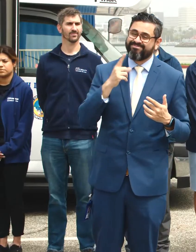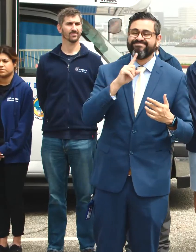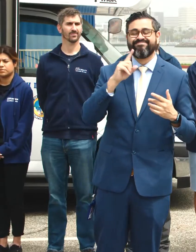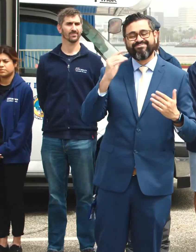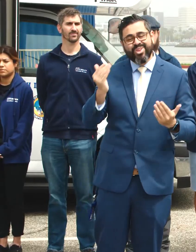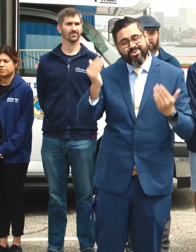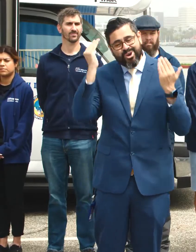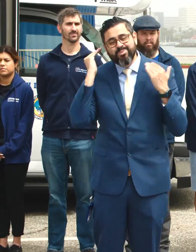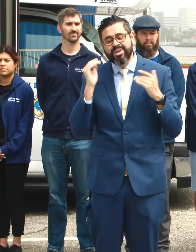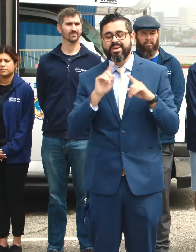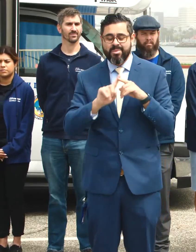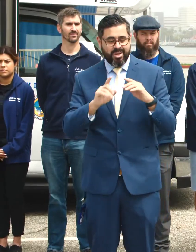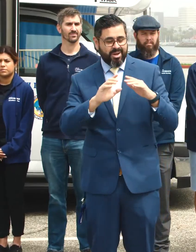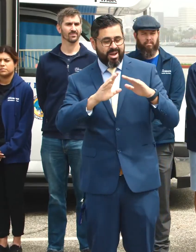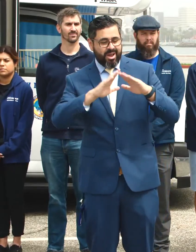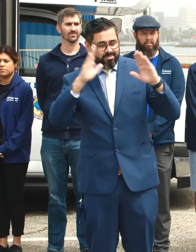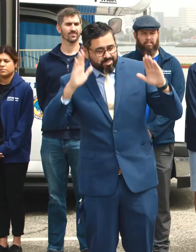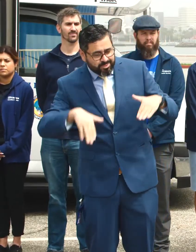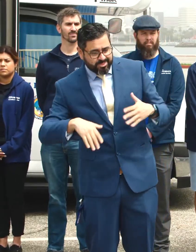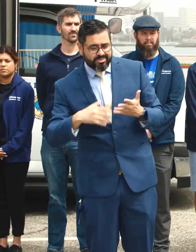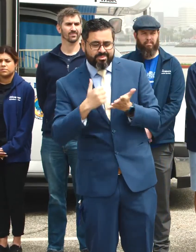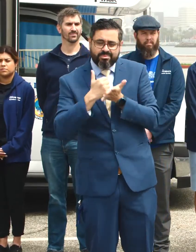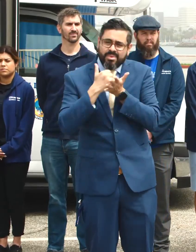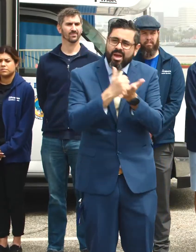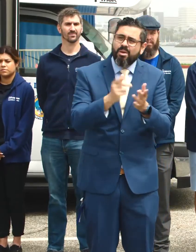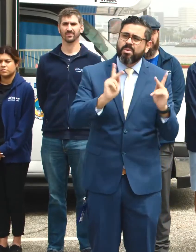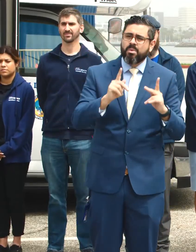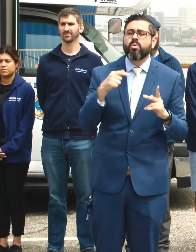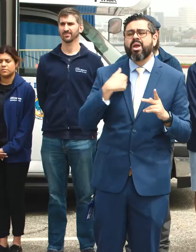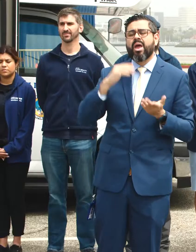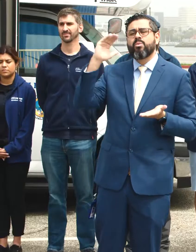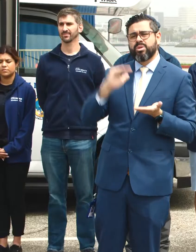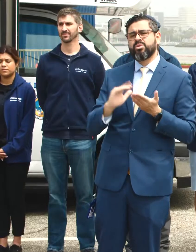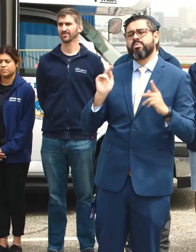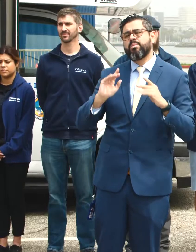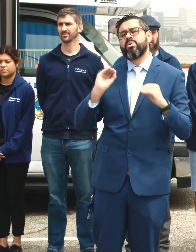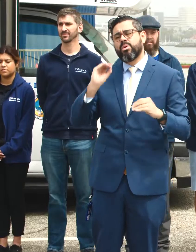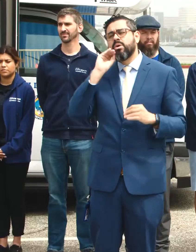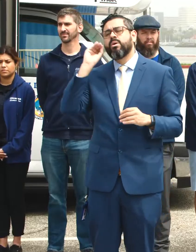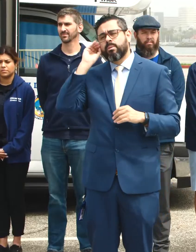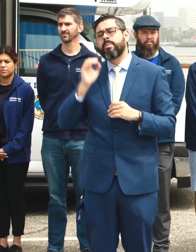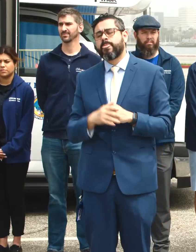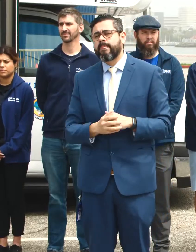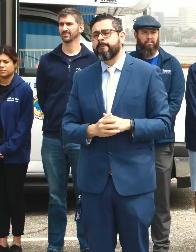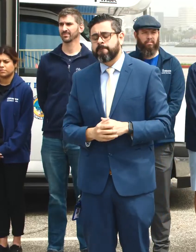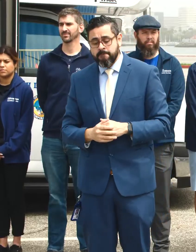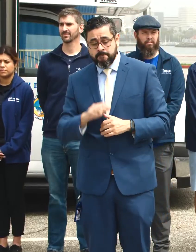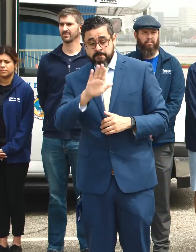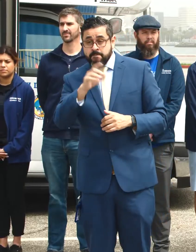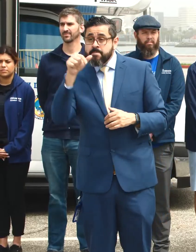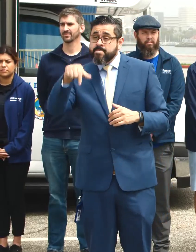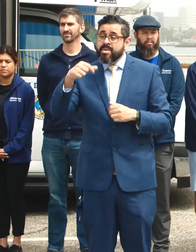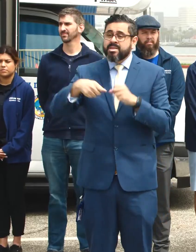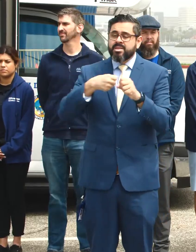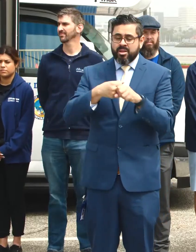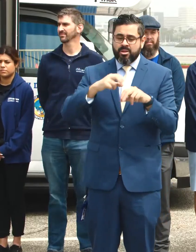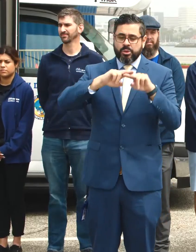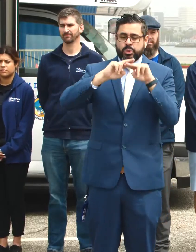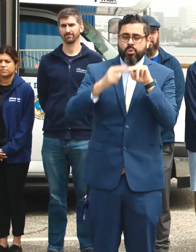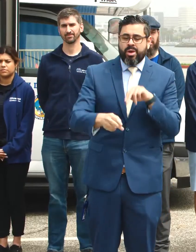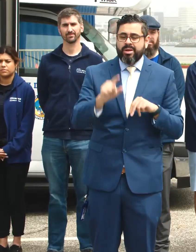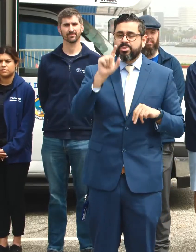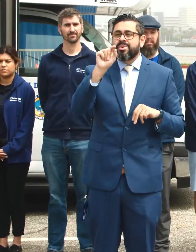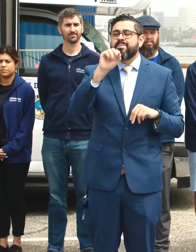increased services, housing, and support, we can reduce homelessness in our city. This year, there was a 20% reduction in veteran